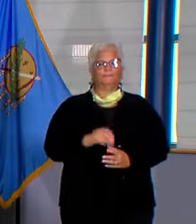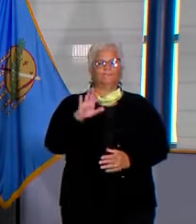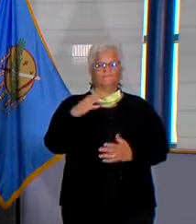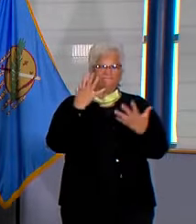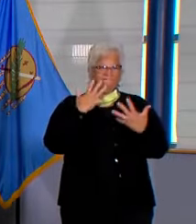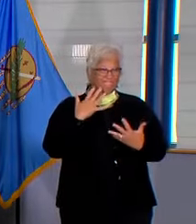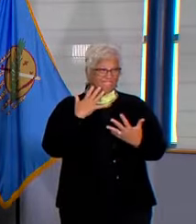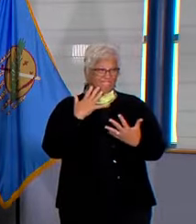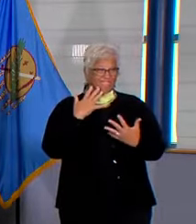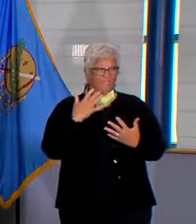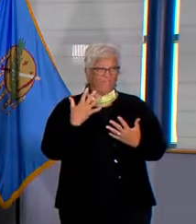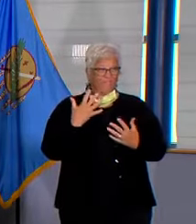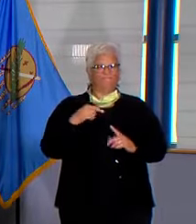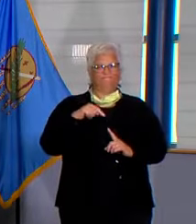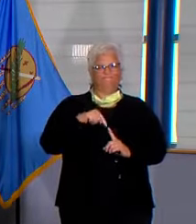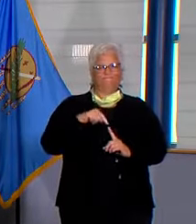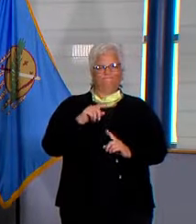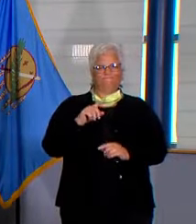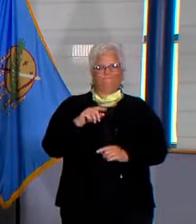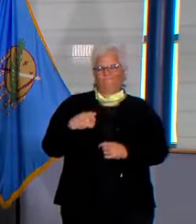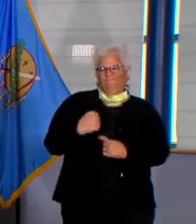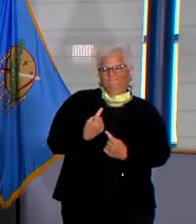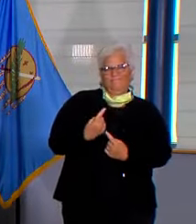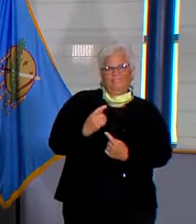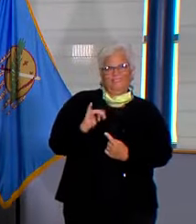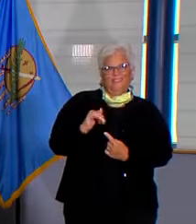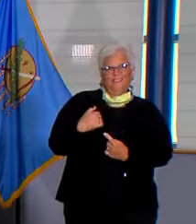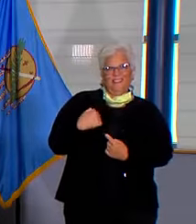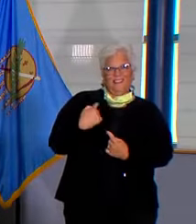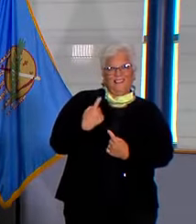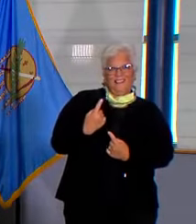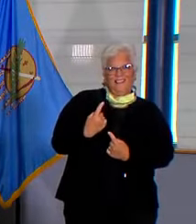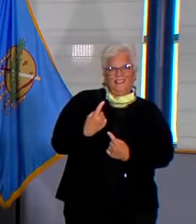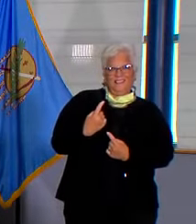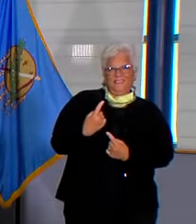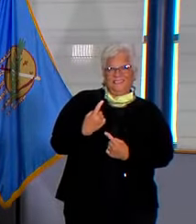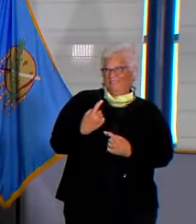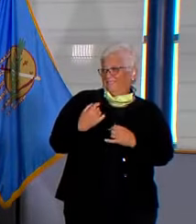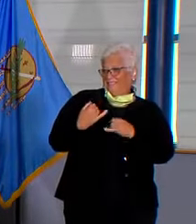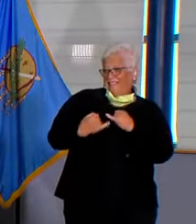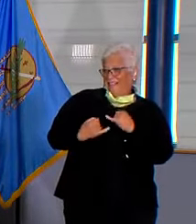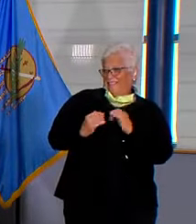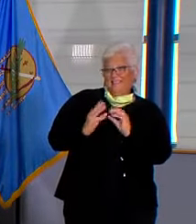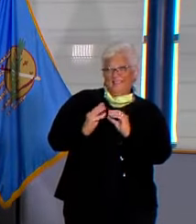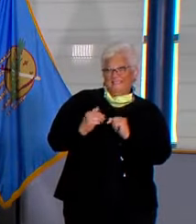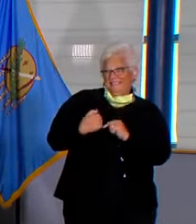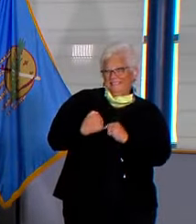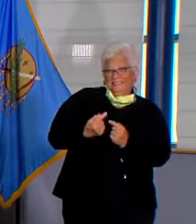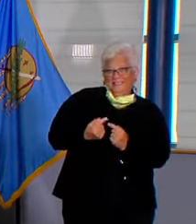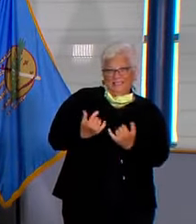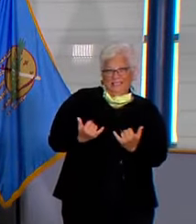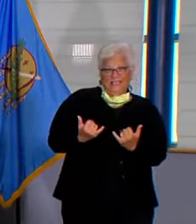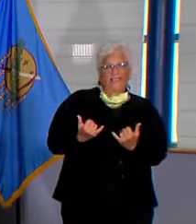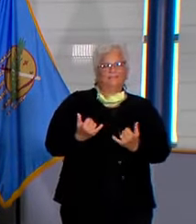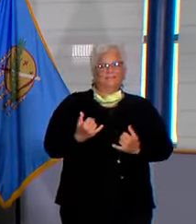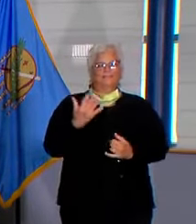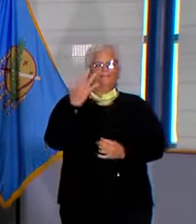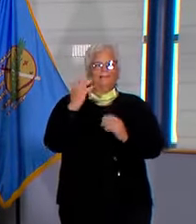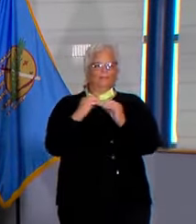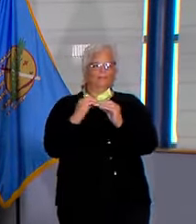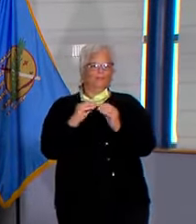every week is that since our last press conference last Thursday, five more Tulsa County residents have died from COVID-19, bringing the total